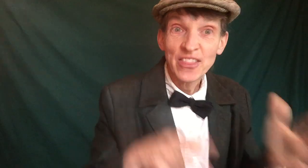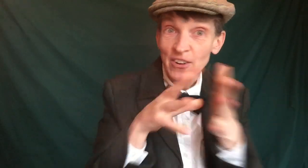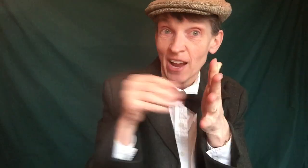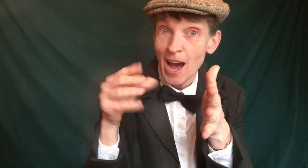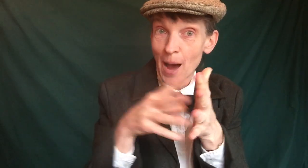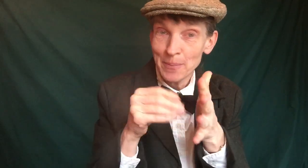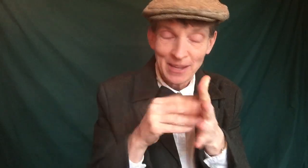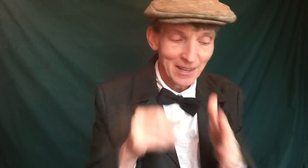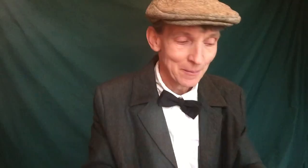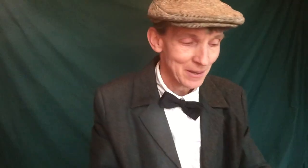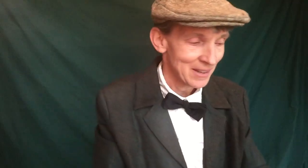they're copying him.